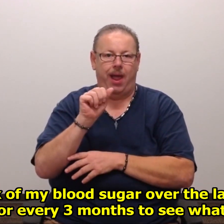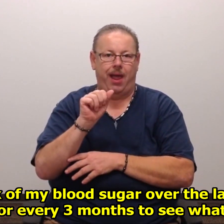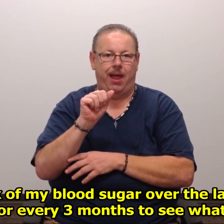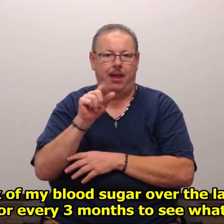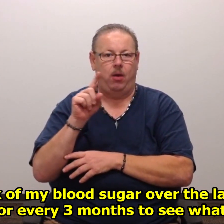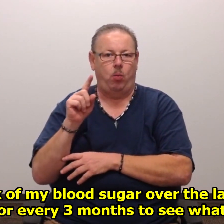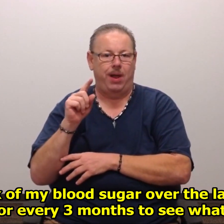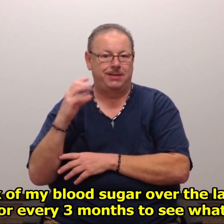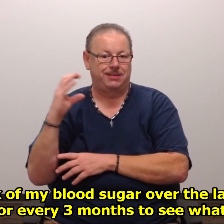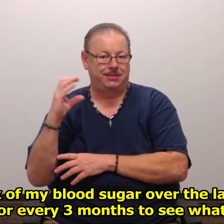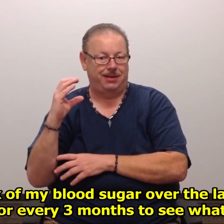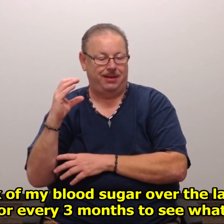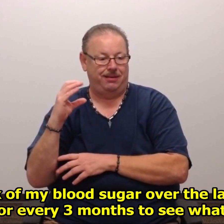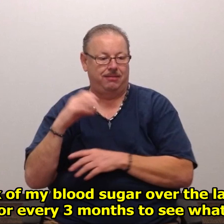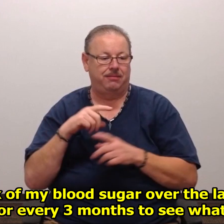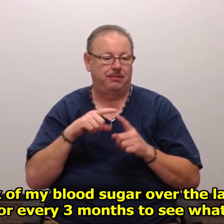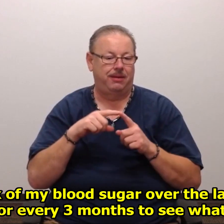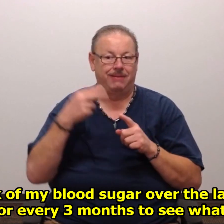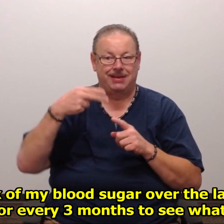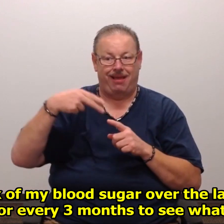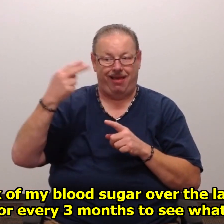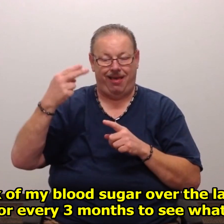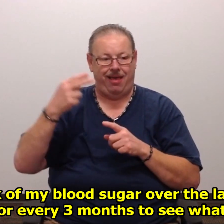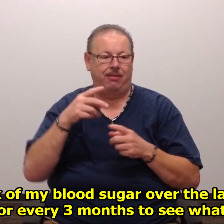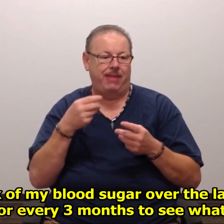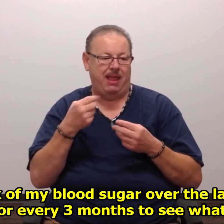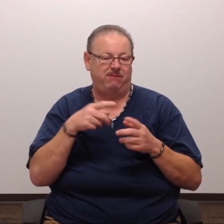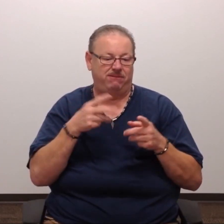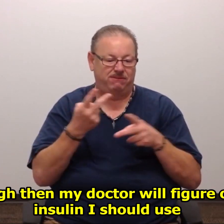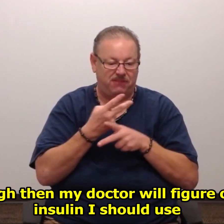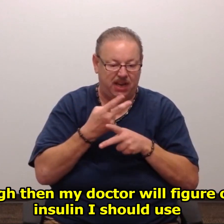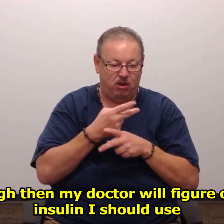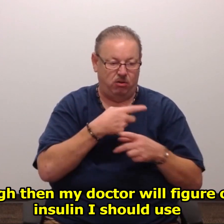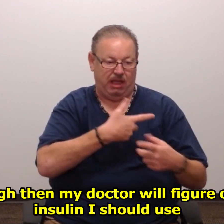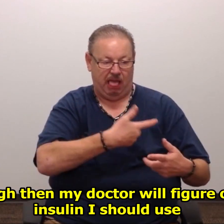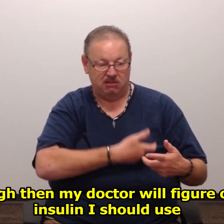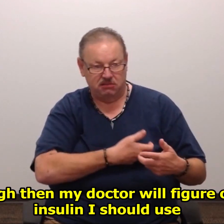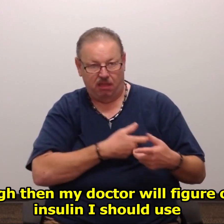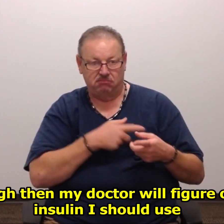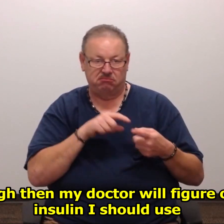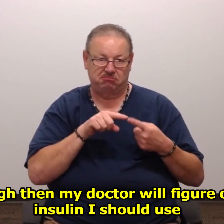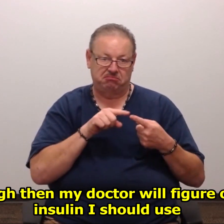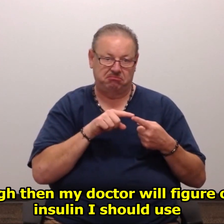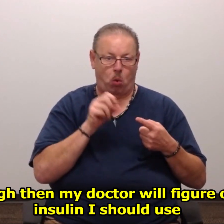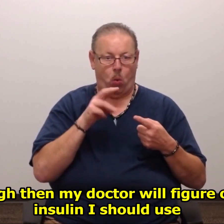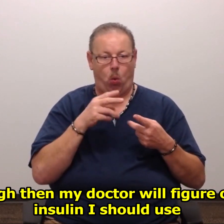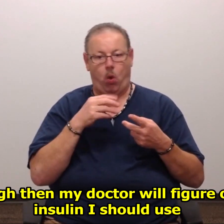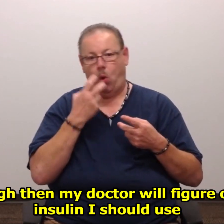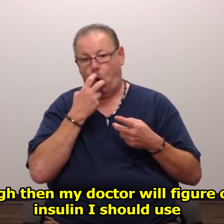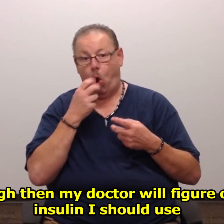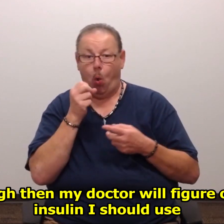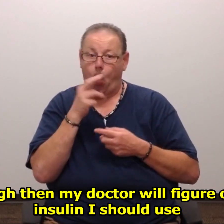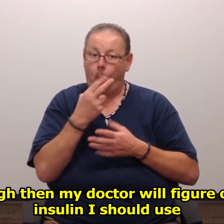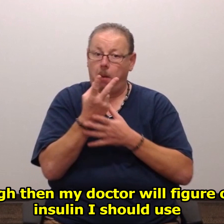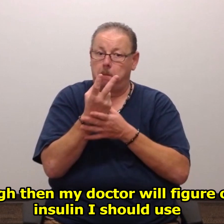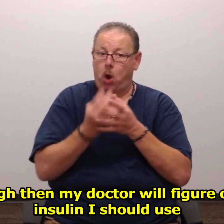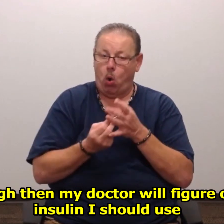doctor every 3 months to see what my A1C is. If my A1C is high, then my doctor will figure